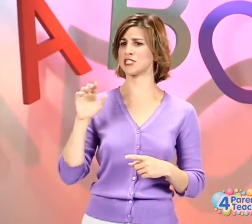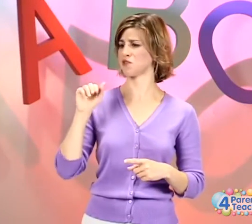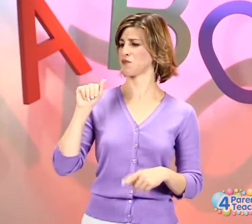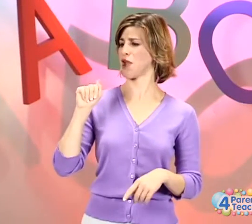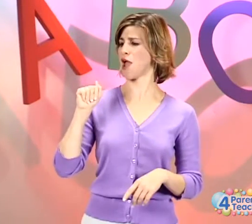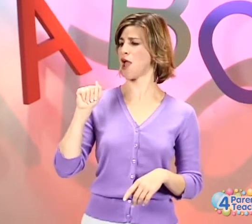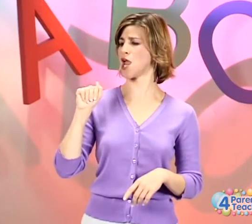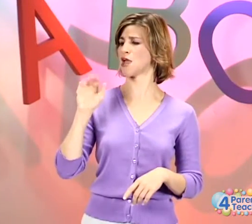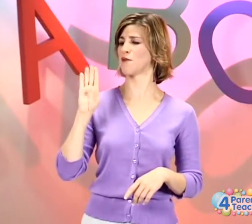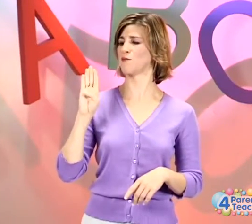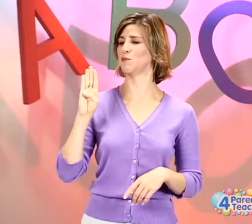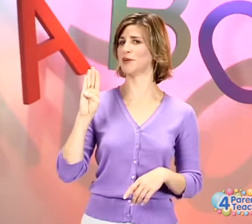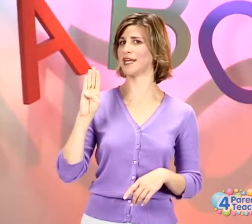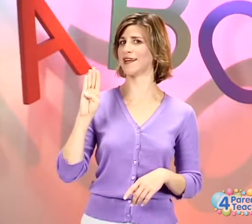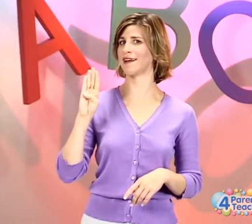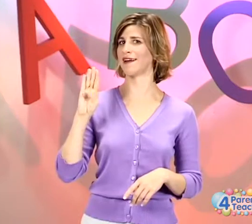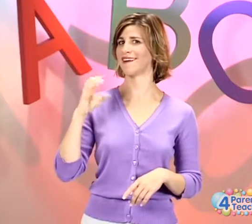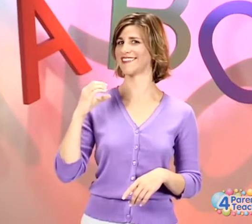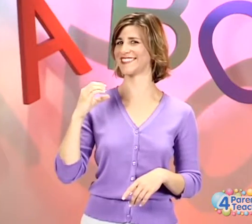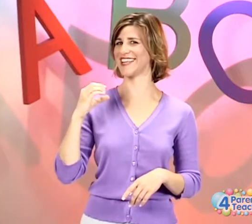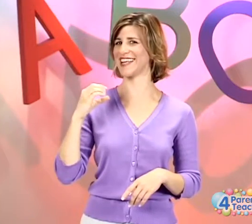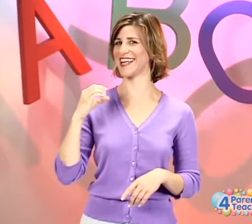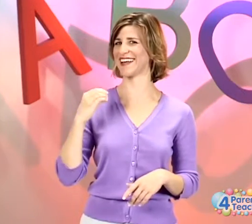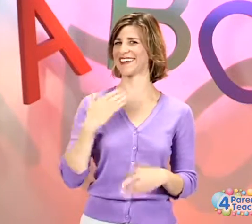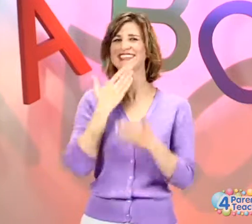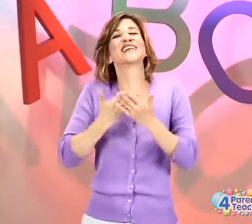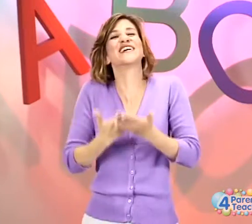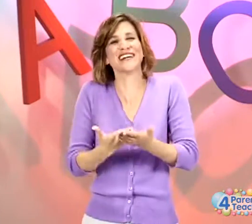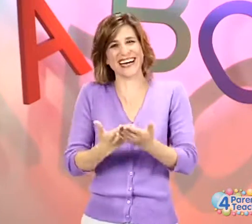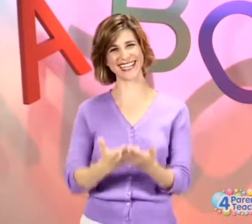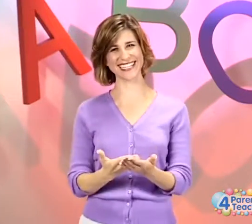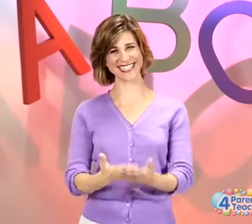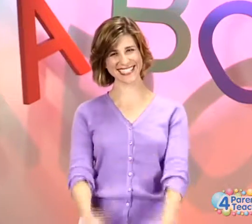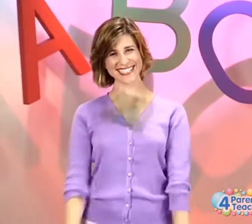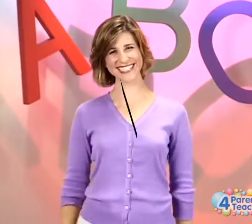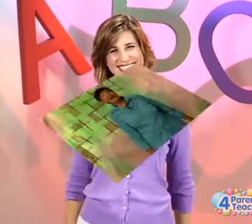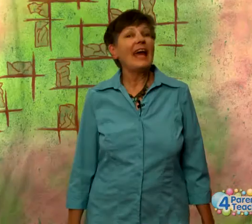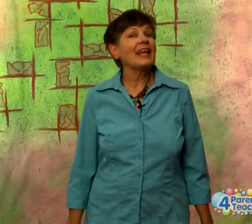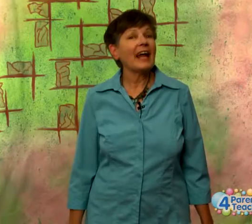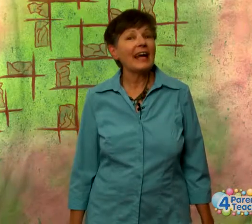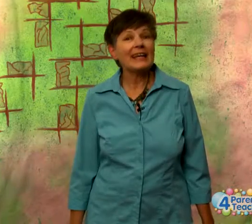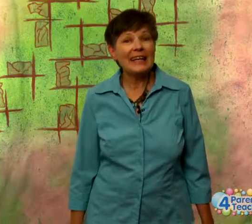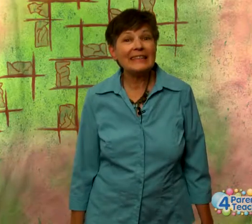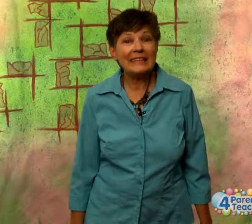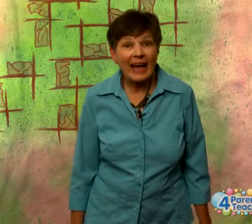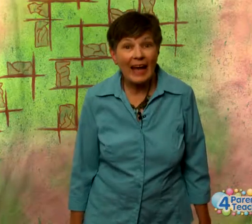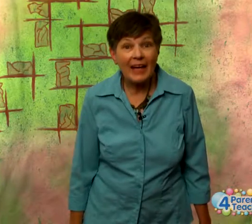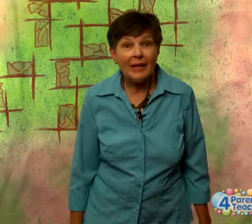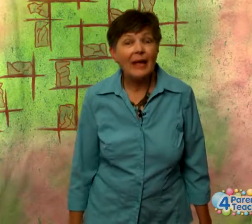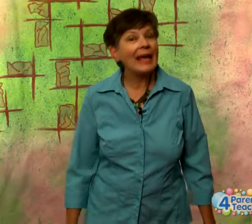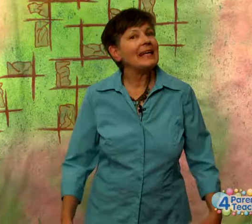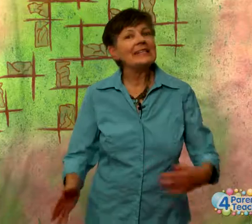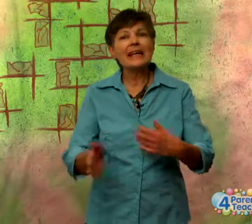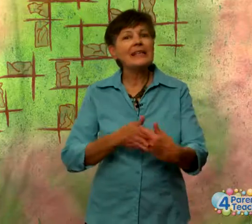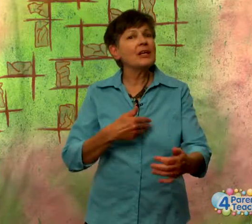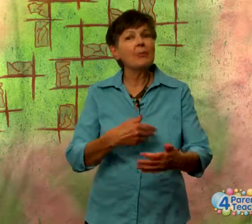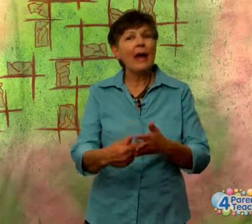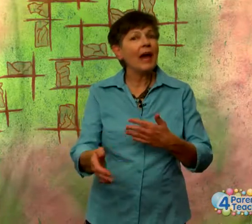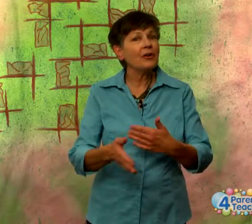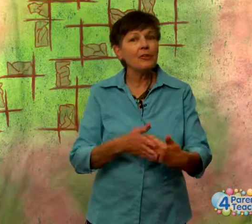this. A, B, C. Good. And like Lee said, it doesn't matter if